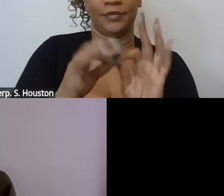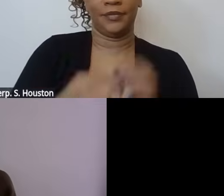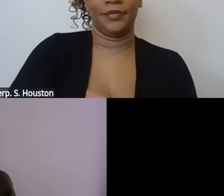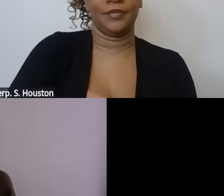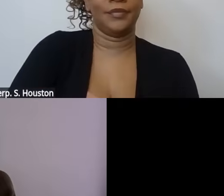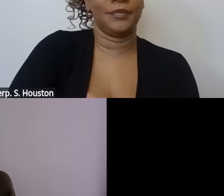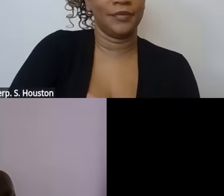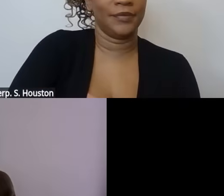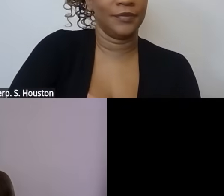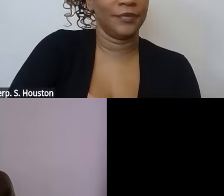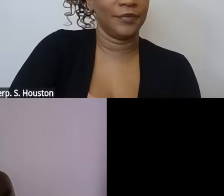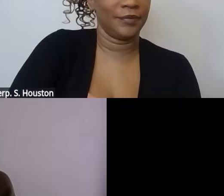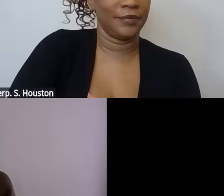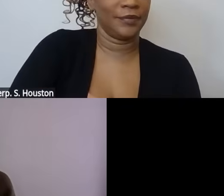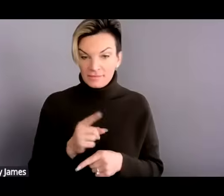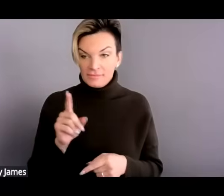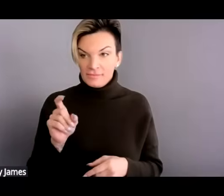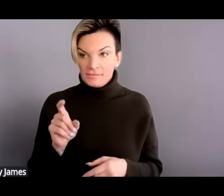Um,